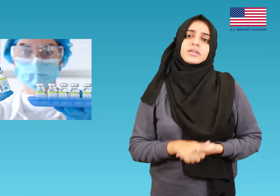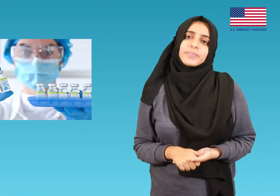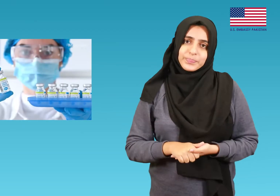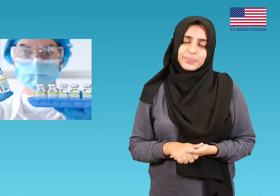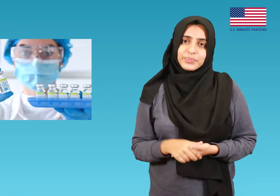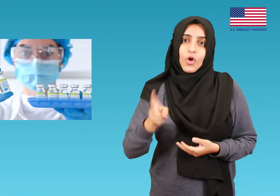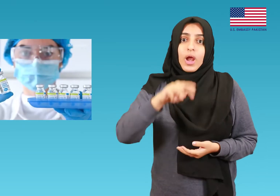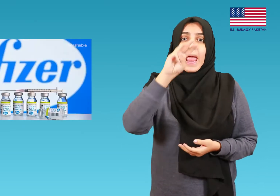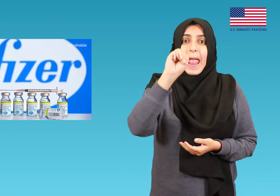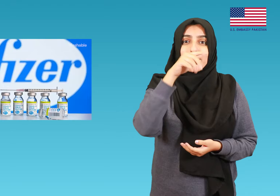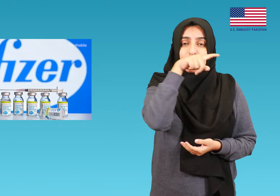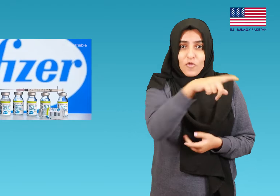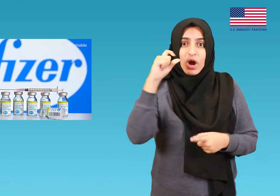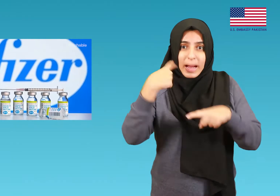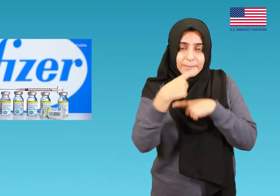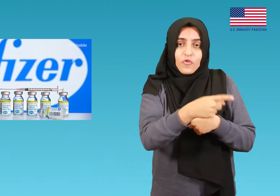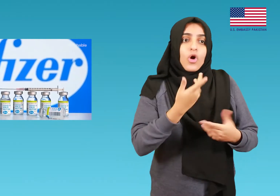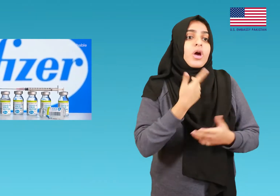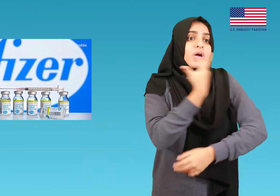while Moderna submitted its vaccine on November 30th.